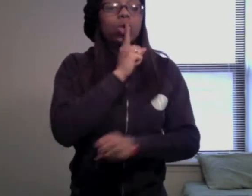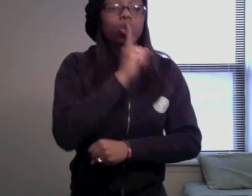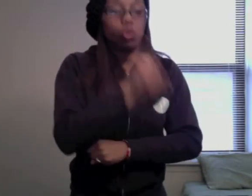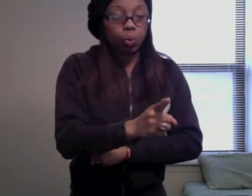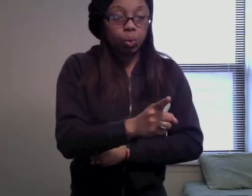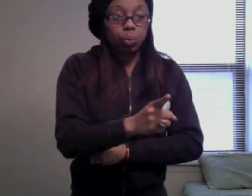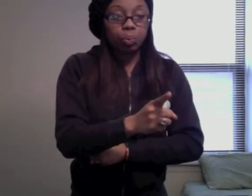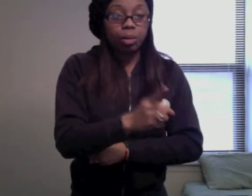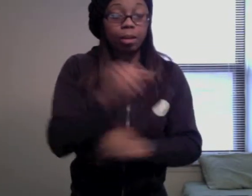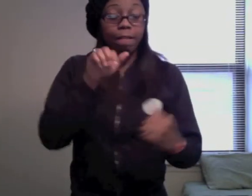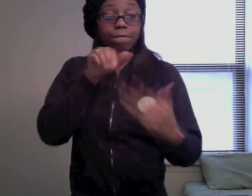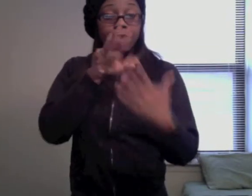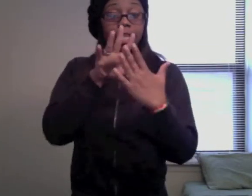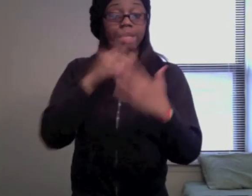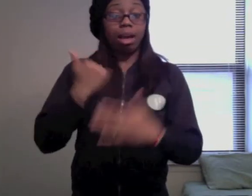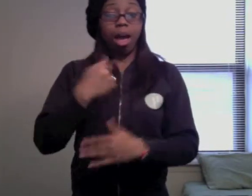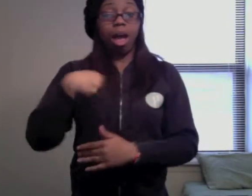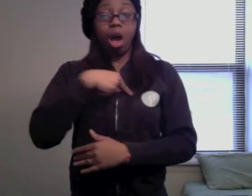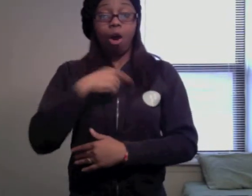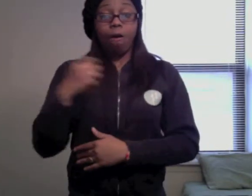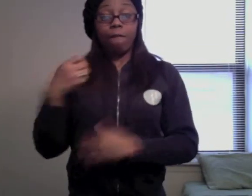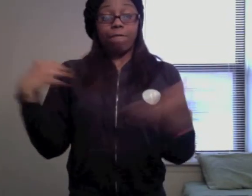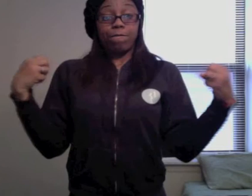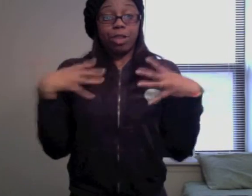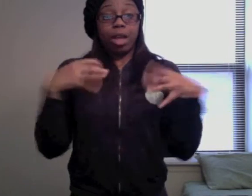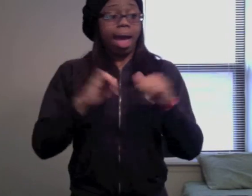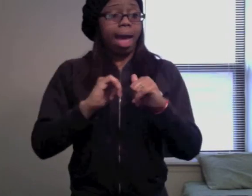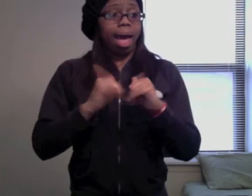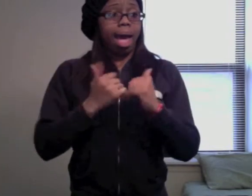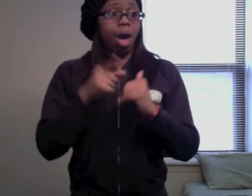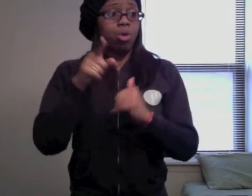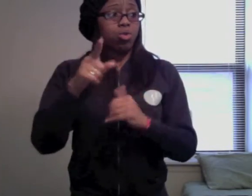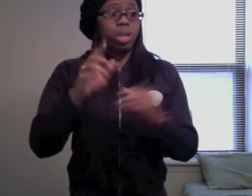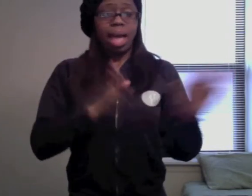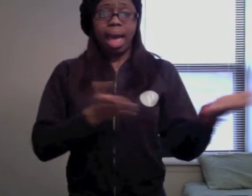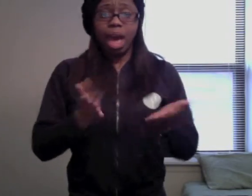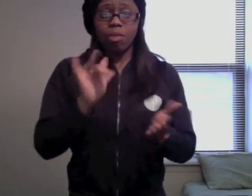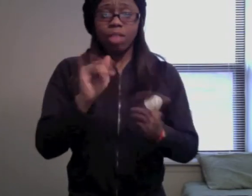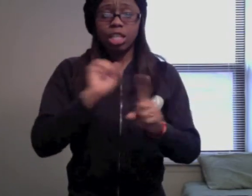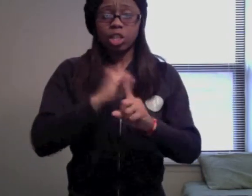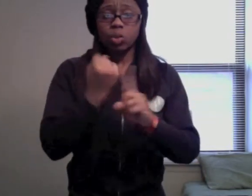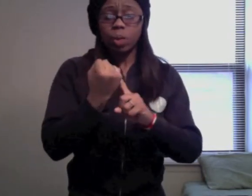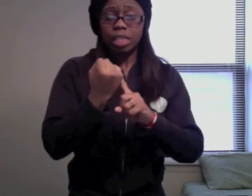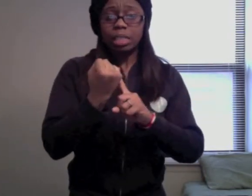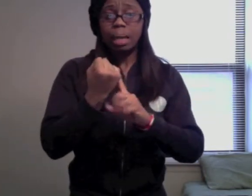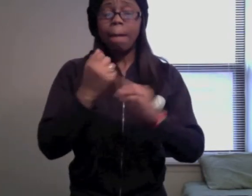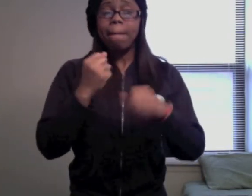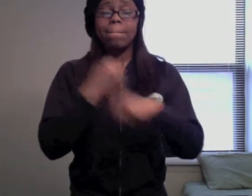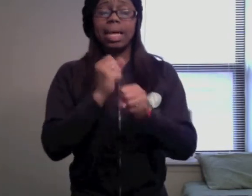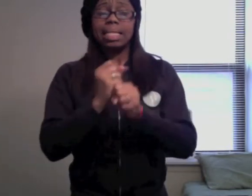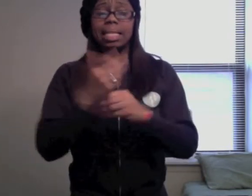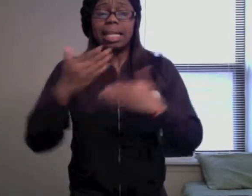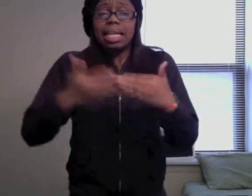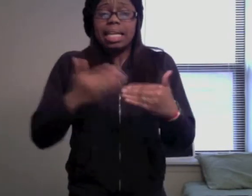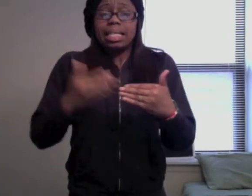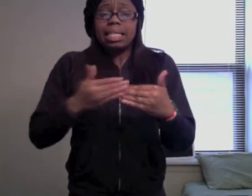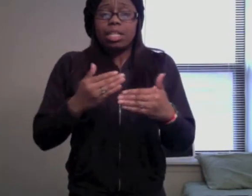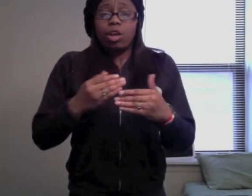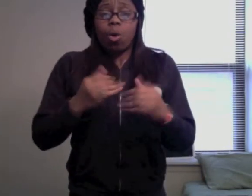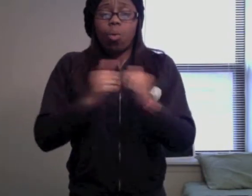and imagining how would you handle that situation makes it easier to proceed with optimism. And as